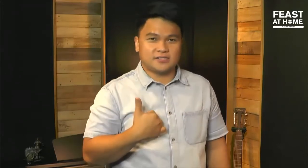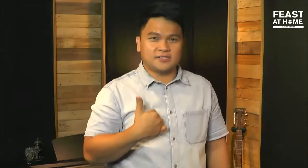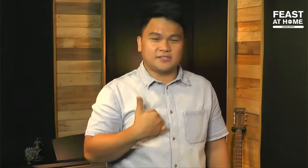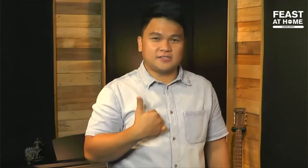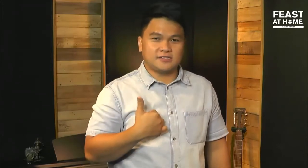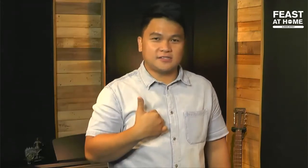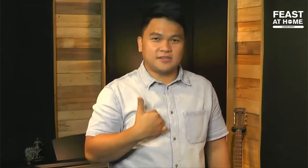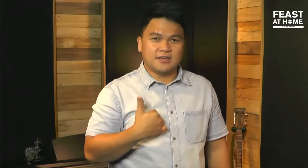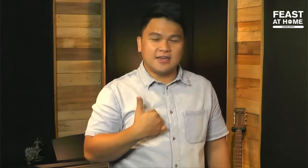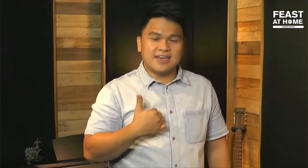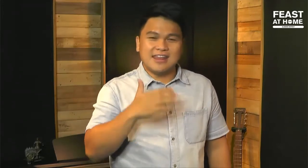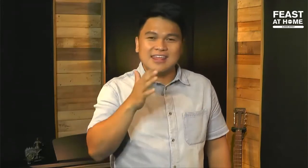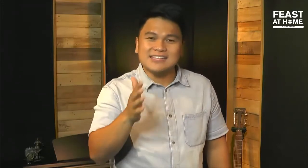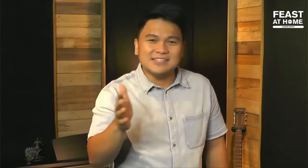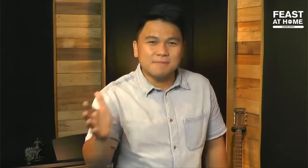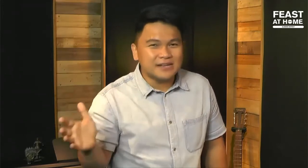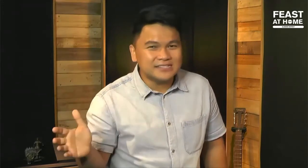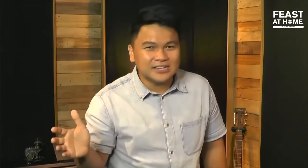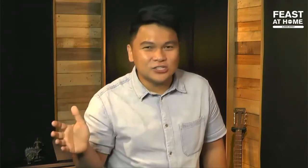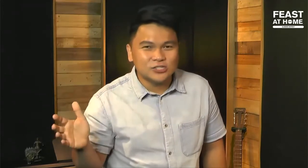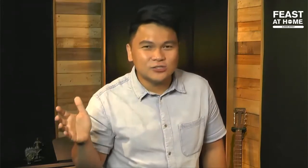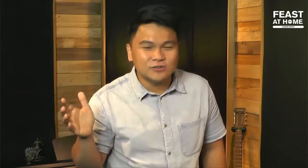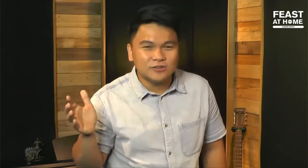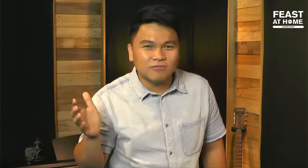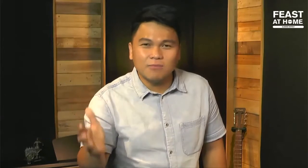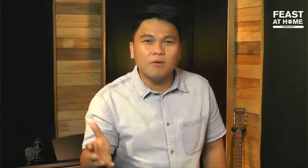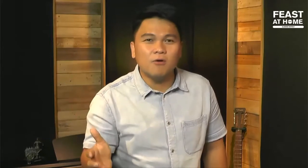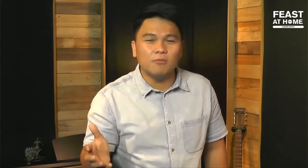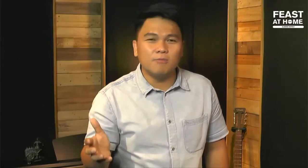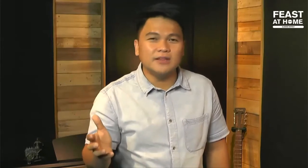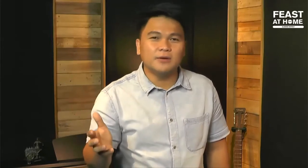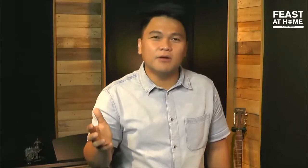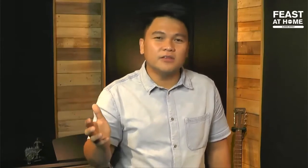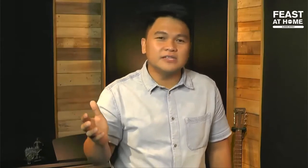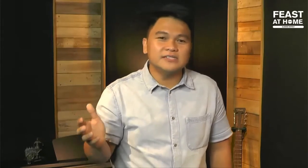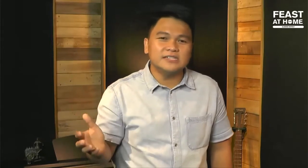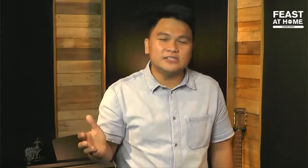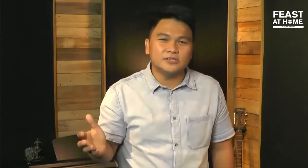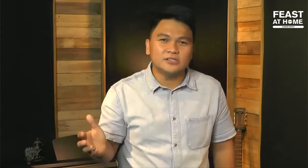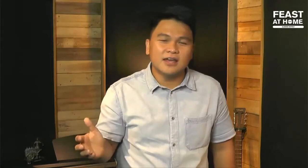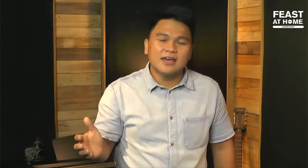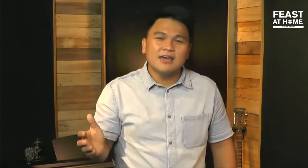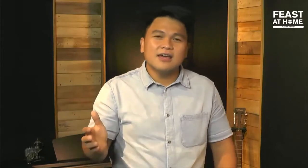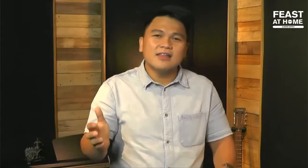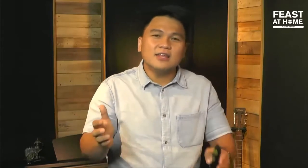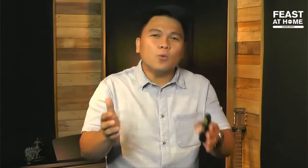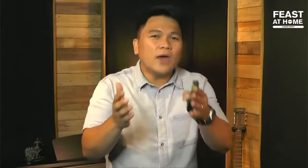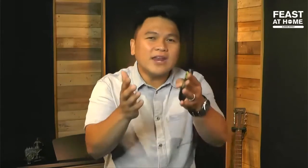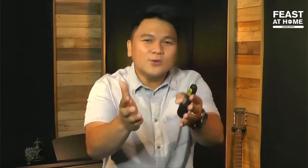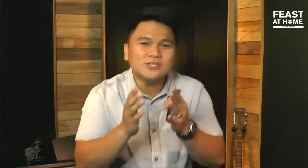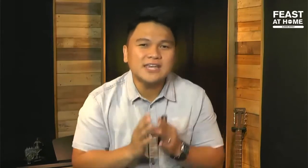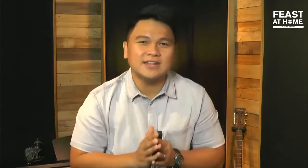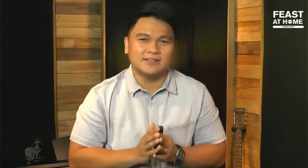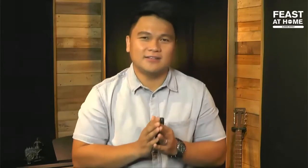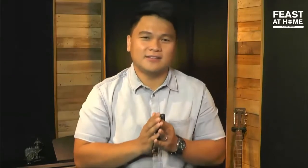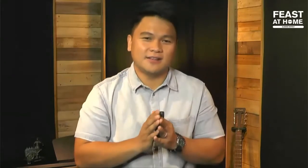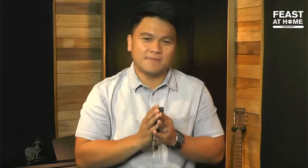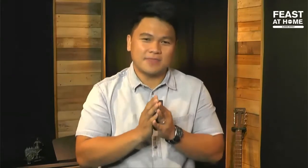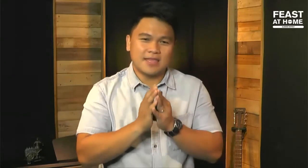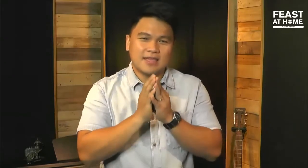us. And this is the message of the bow, my dear brothers and sisters, that when you